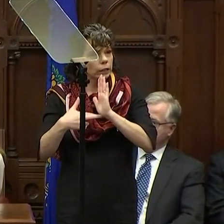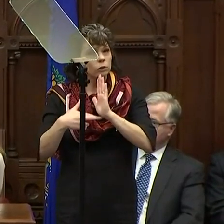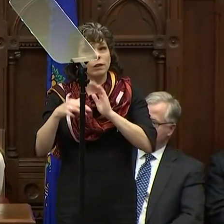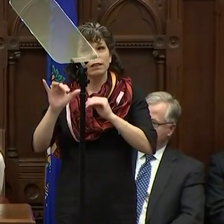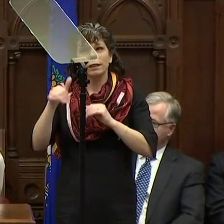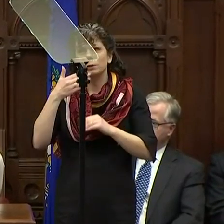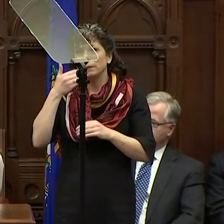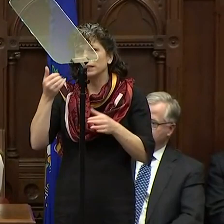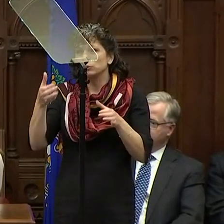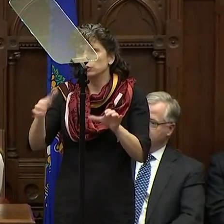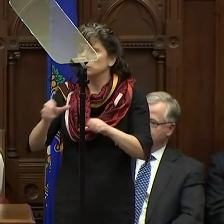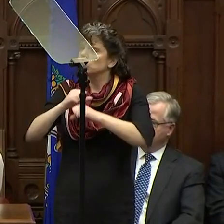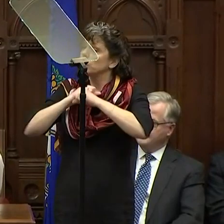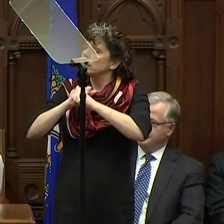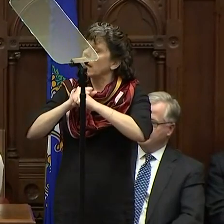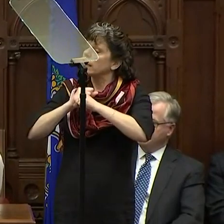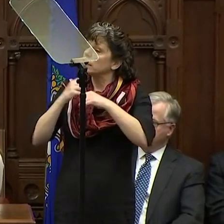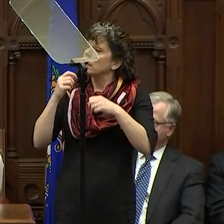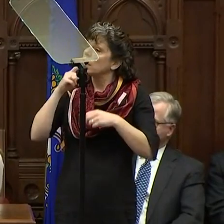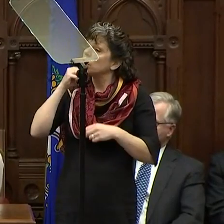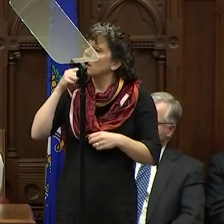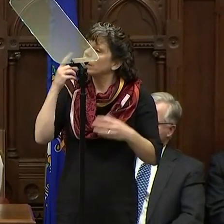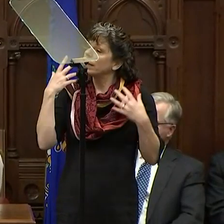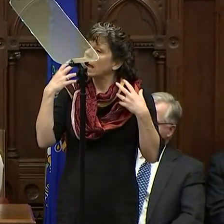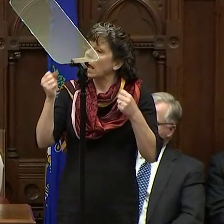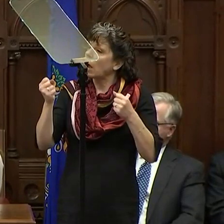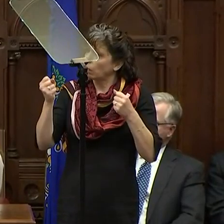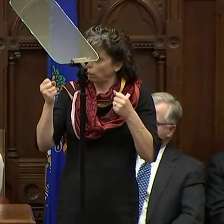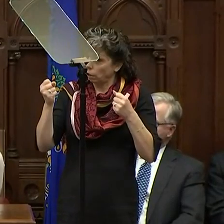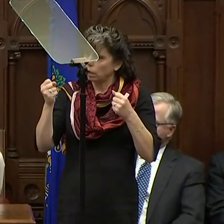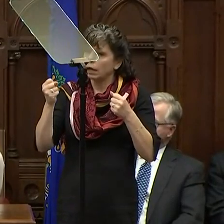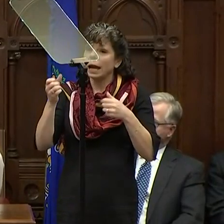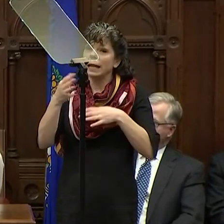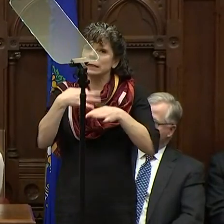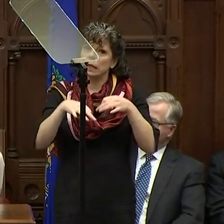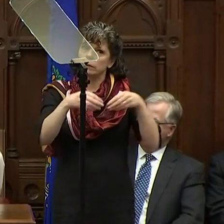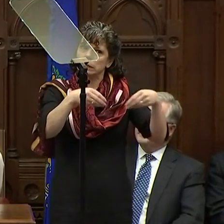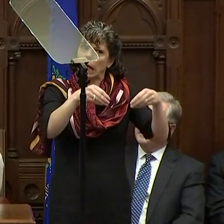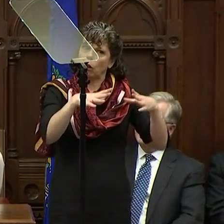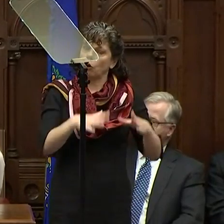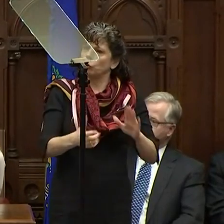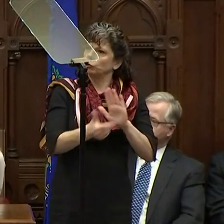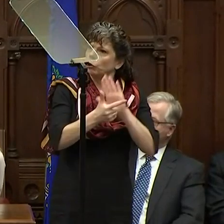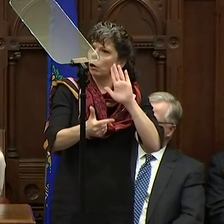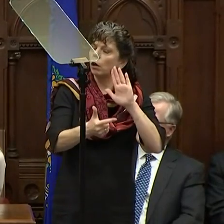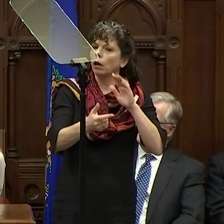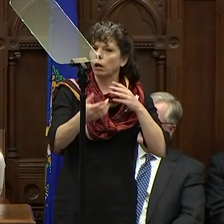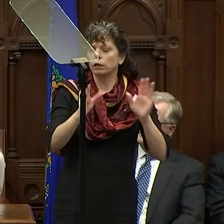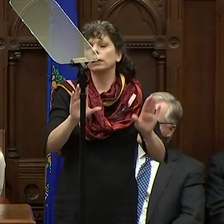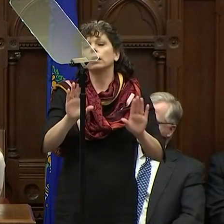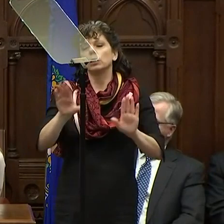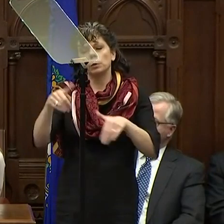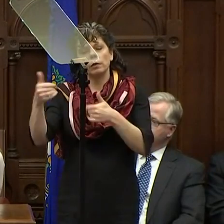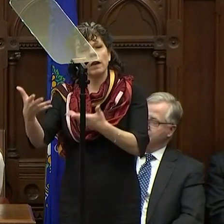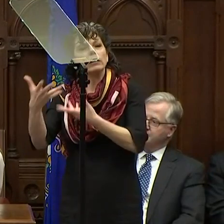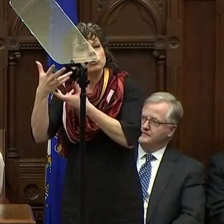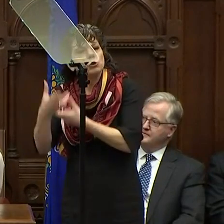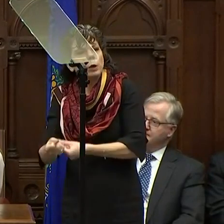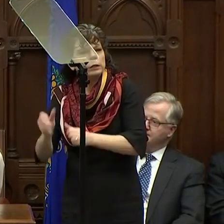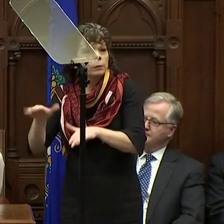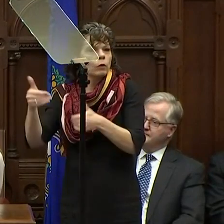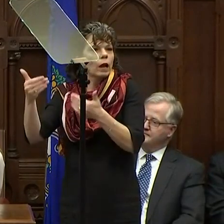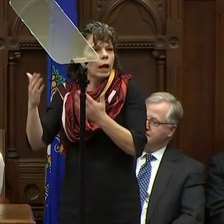chance to protect public health by displacing illicit sellers and replacing them with trusted providers. And